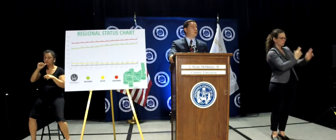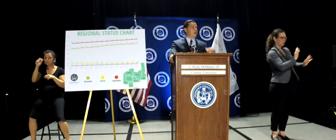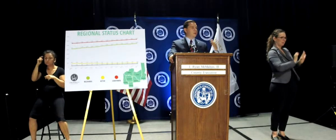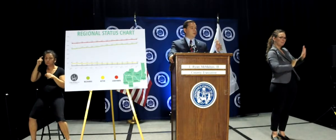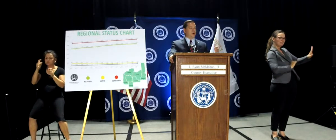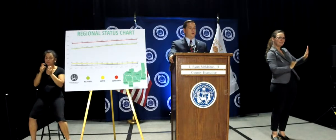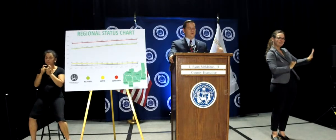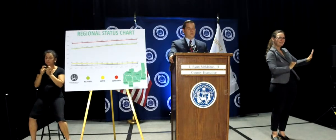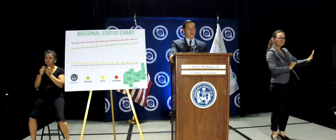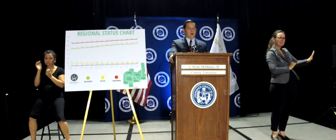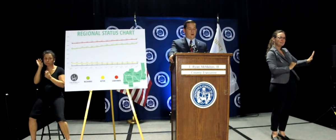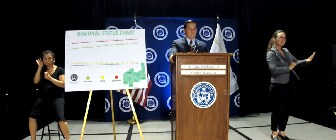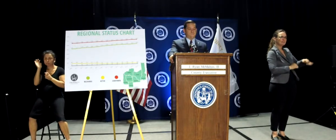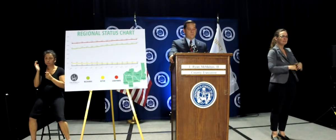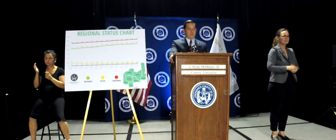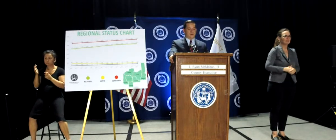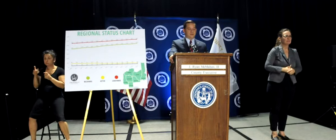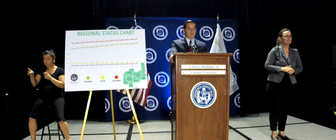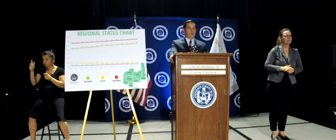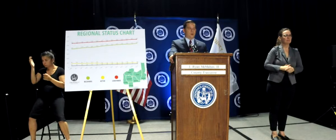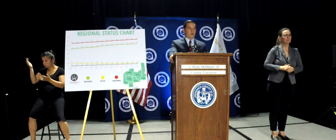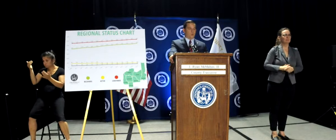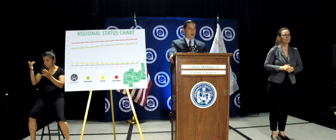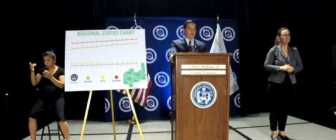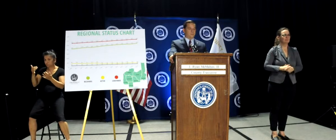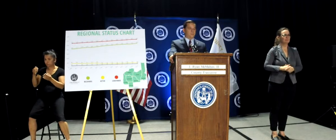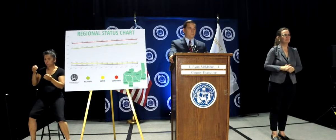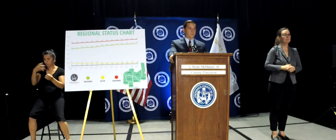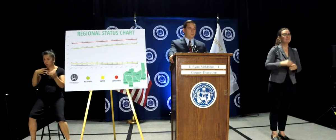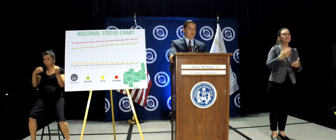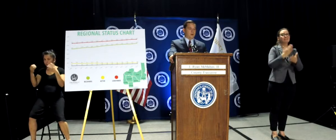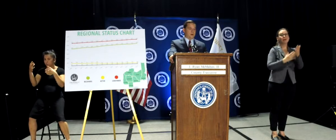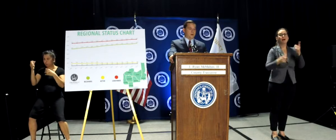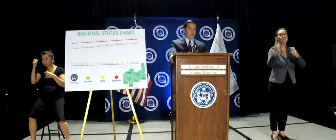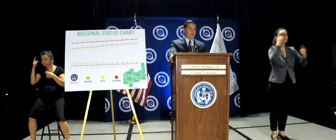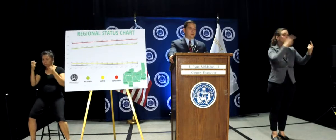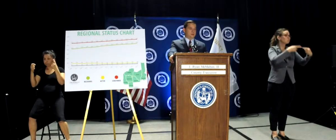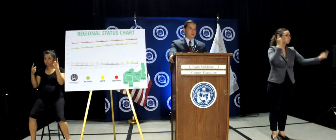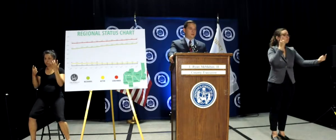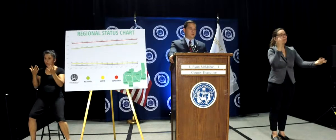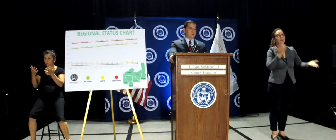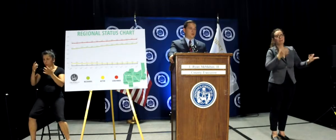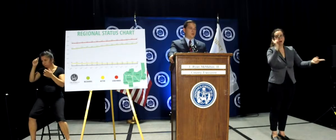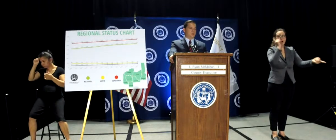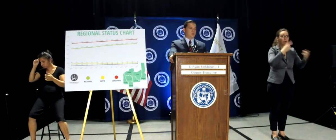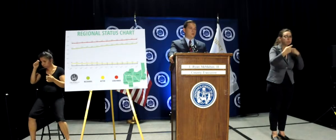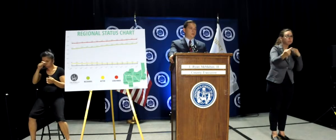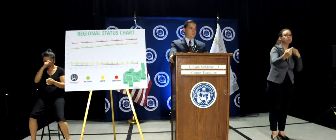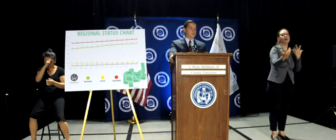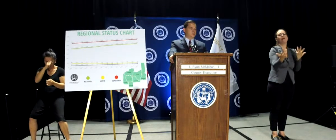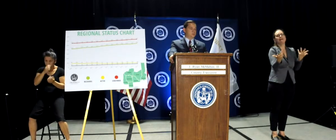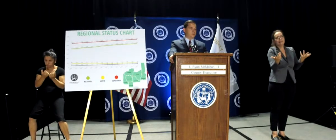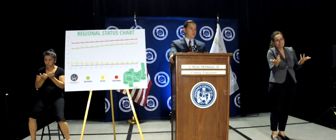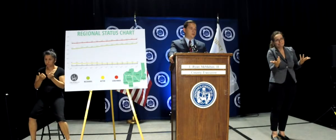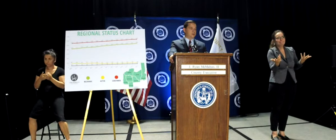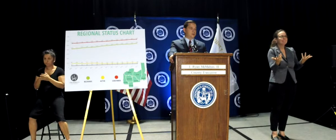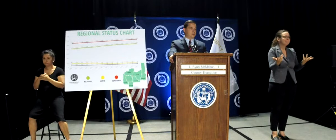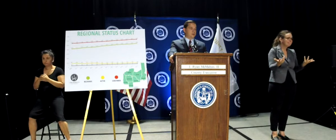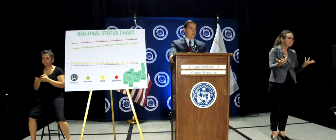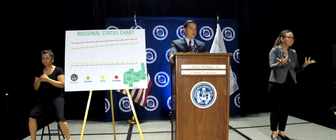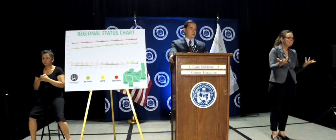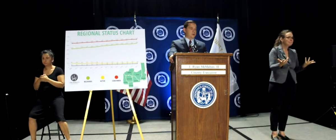them, and they learn. I think no matter what, the circle needs to